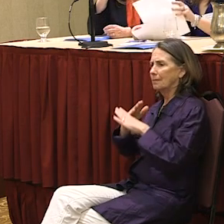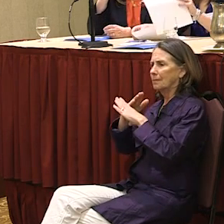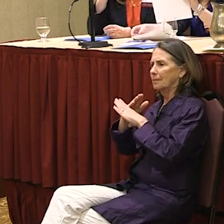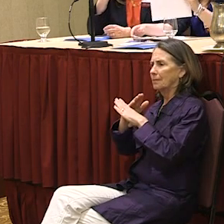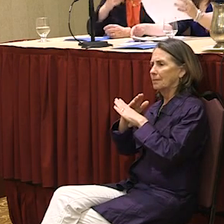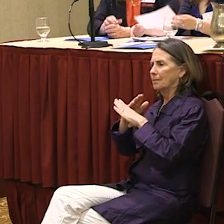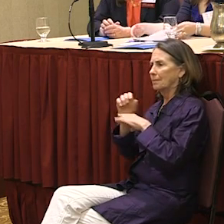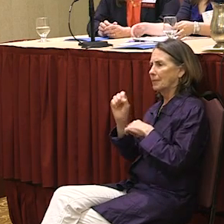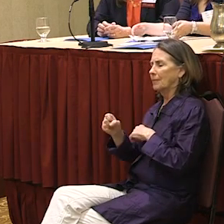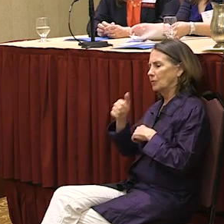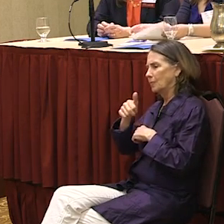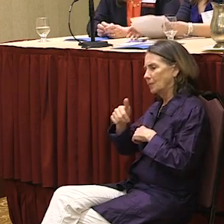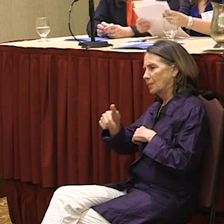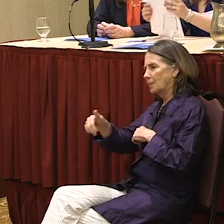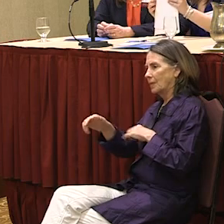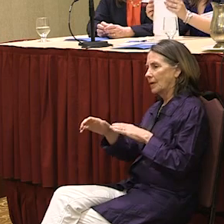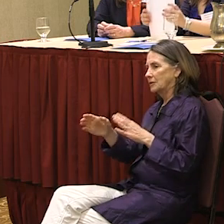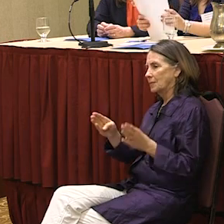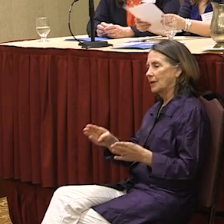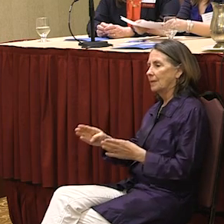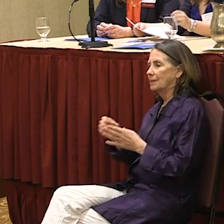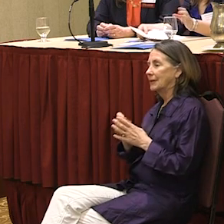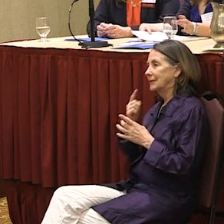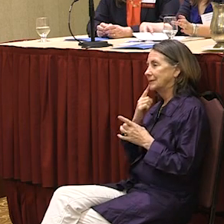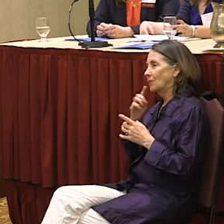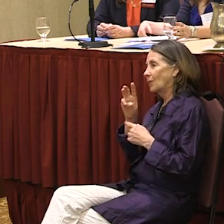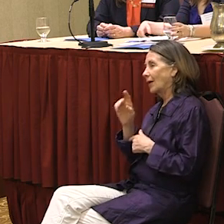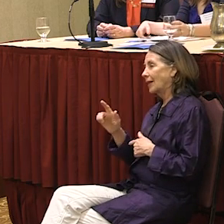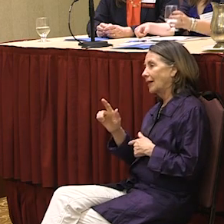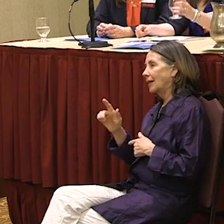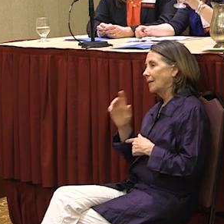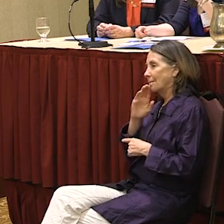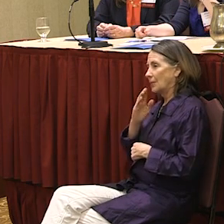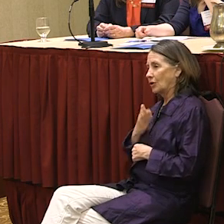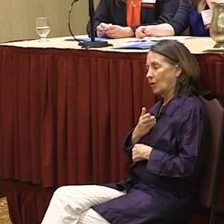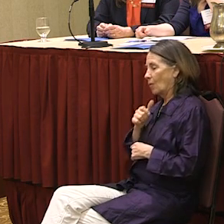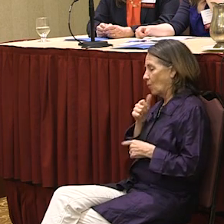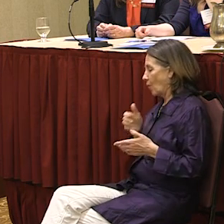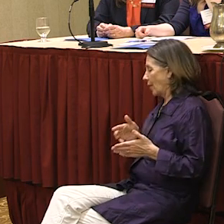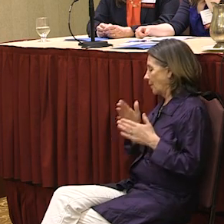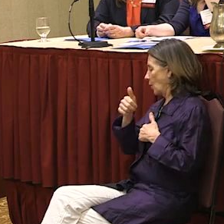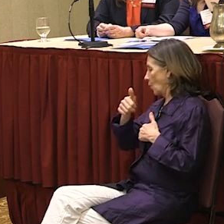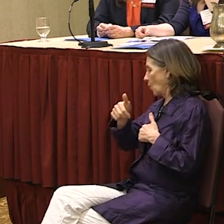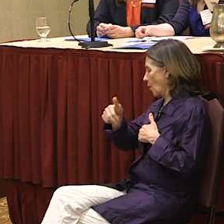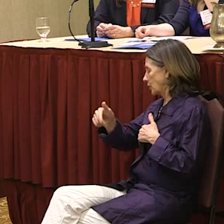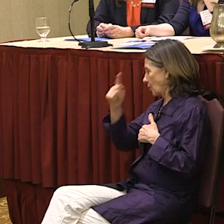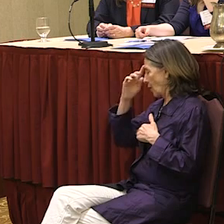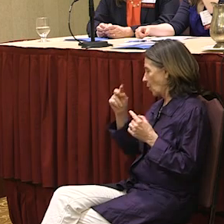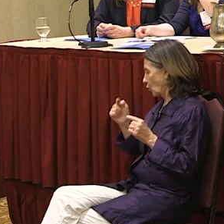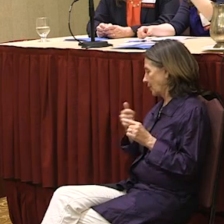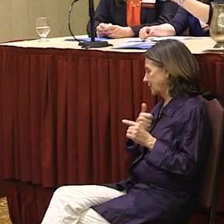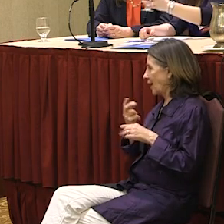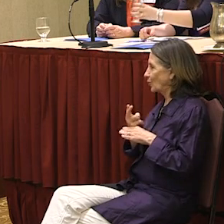barrier in being able to complete your action plan this week? And he said, well, my daughter didn't let me. She thought I was gonna get hurt. You know, I